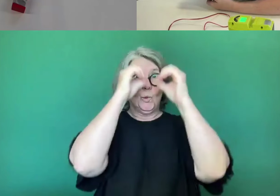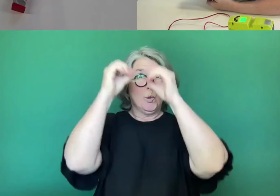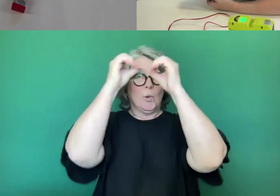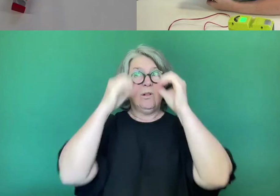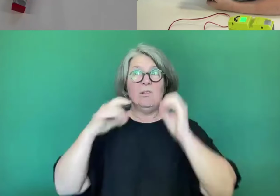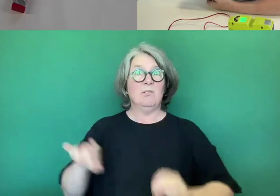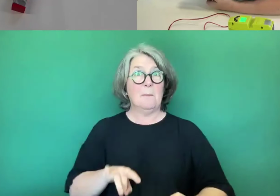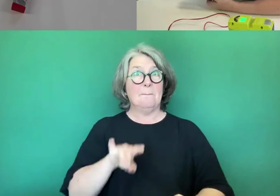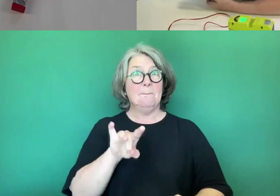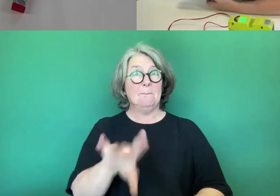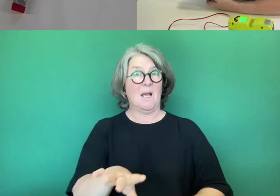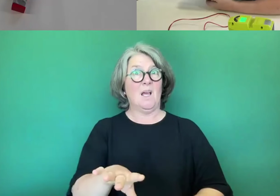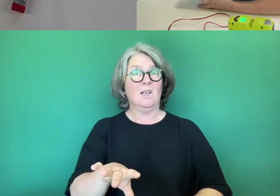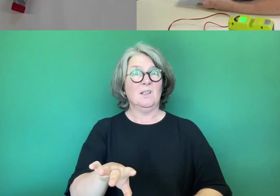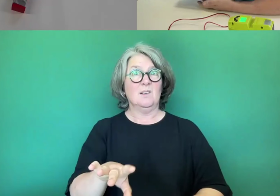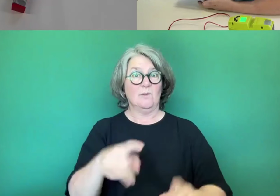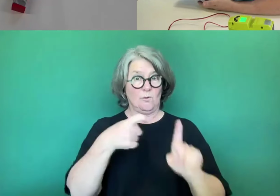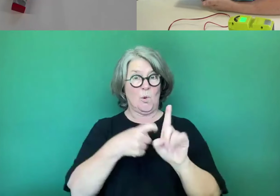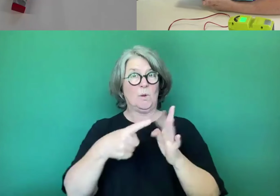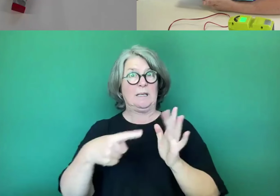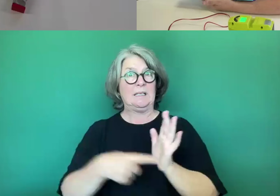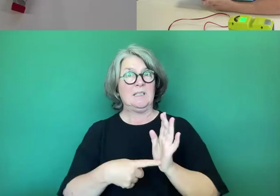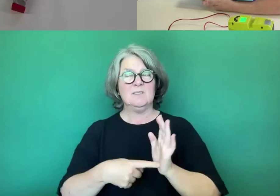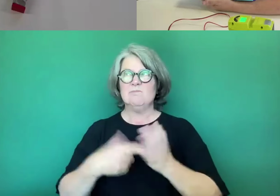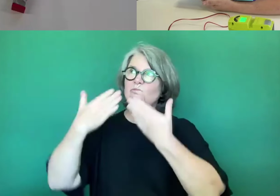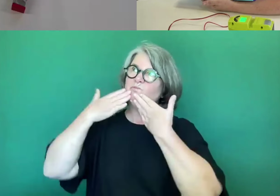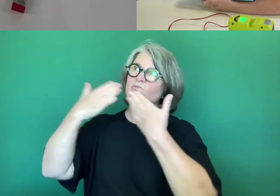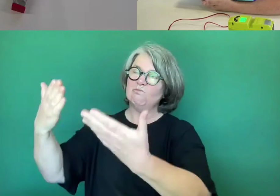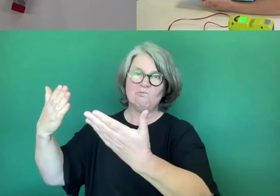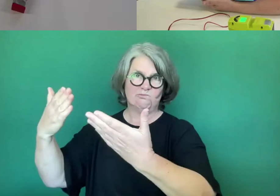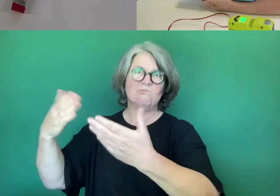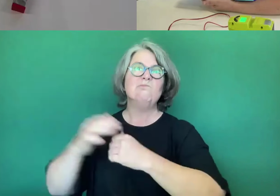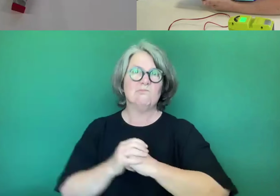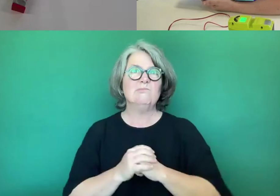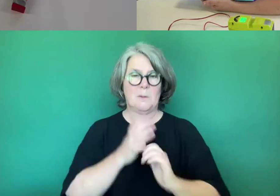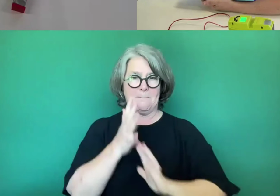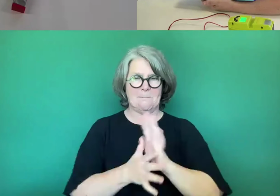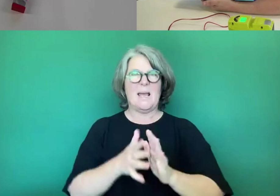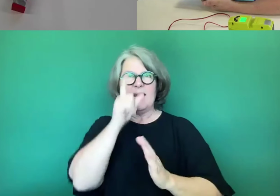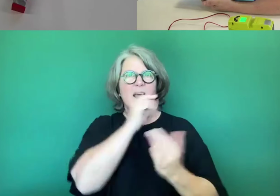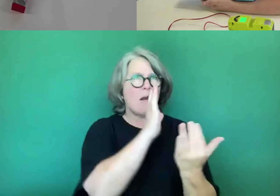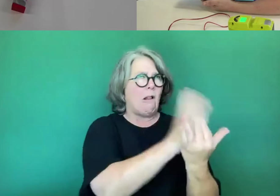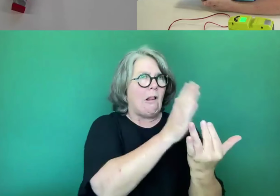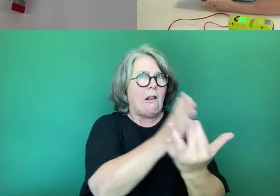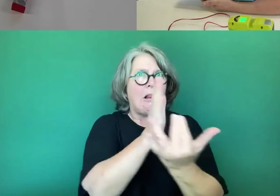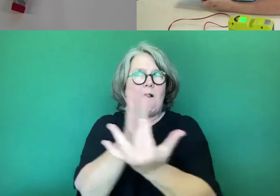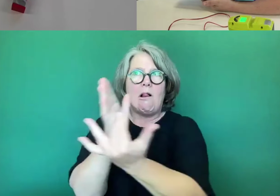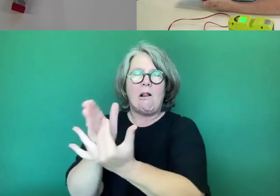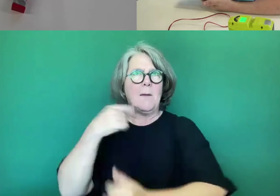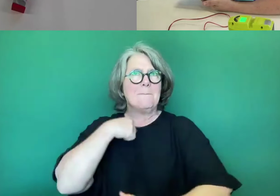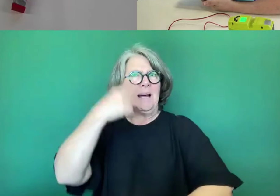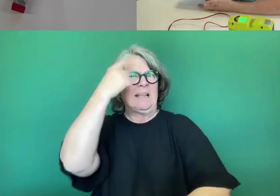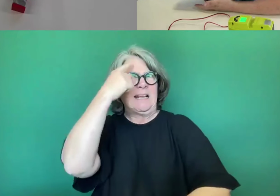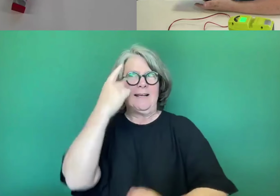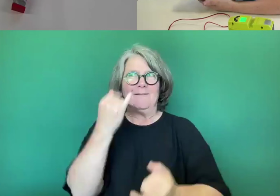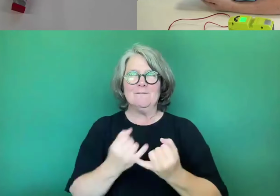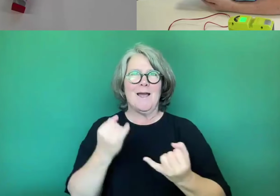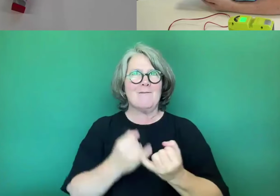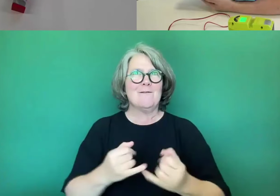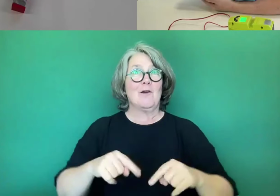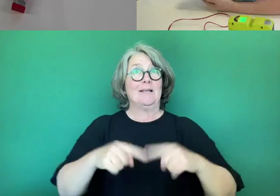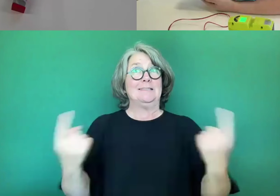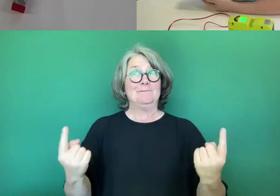for sponsoring the workshops so that we could actually get the materials to you, because I think it's a very different experience